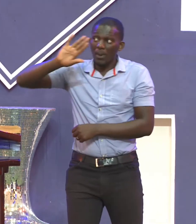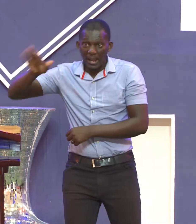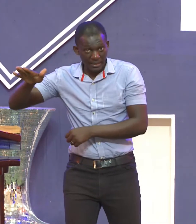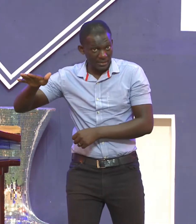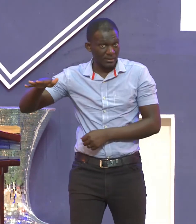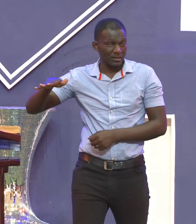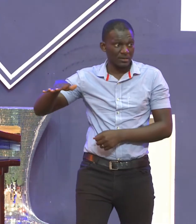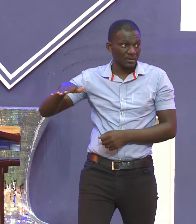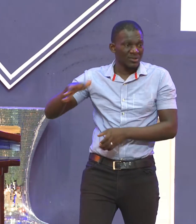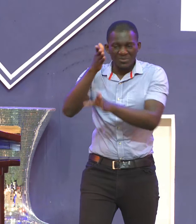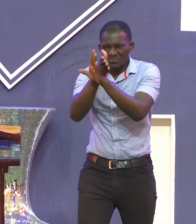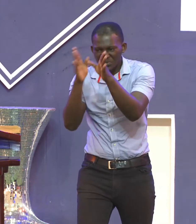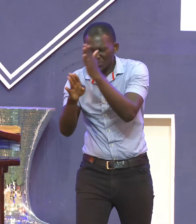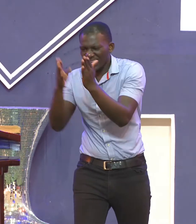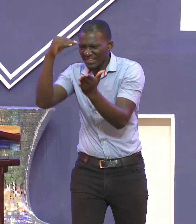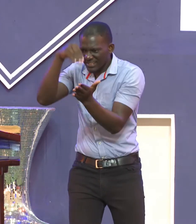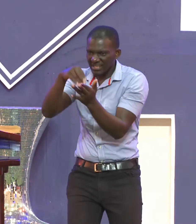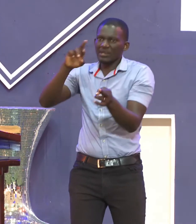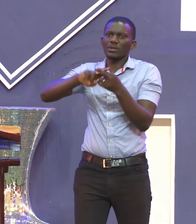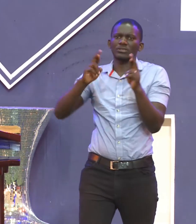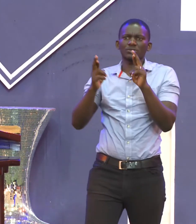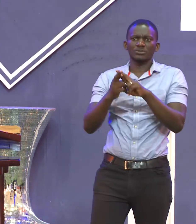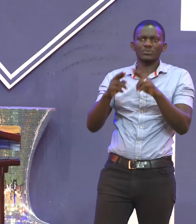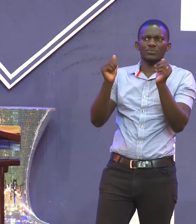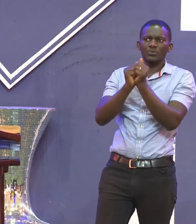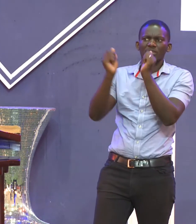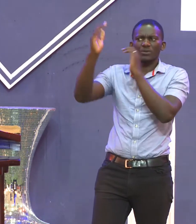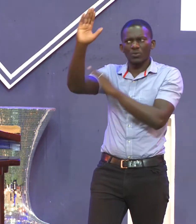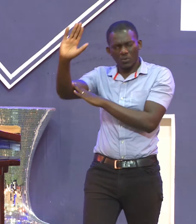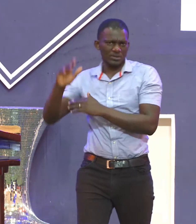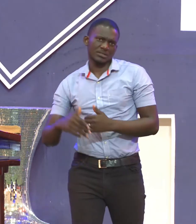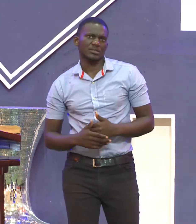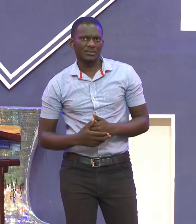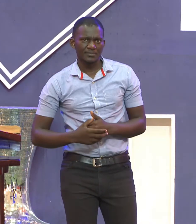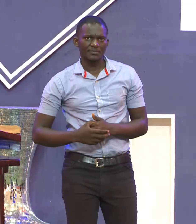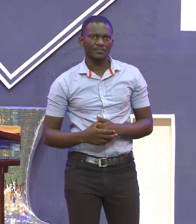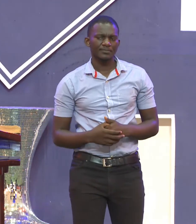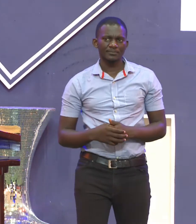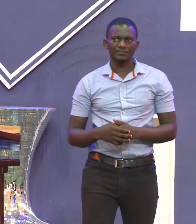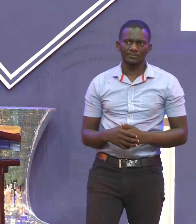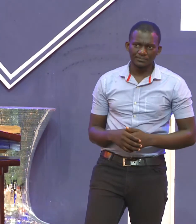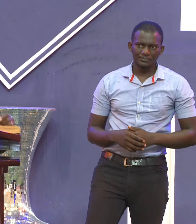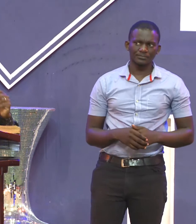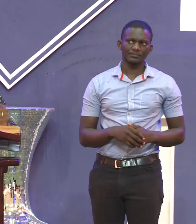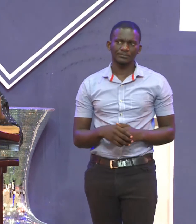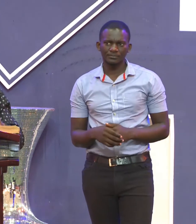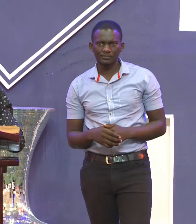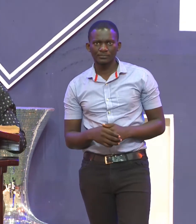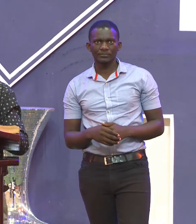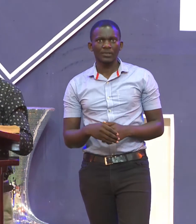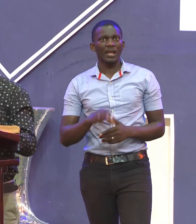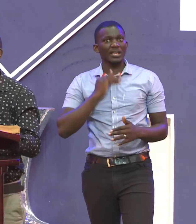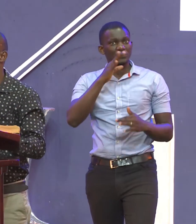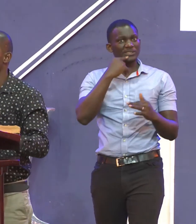go back. Kuzima akolagana yabwe. And build their relationship. Wakati wawe. Between them. Ne Katonda. And God. Njogera